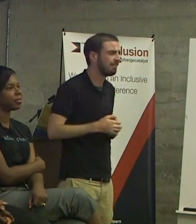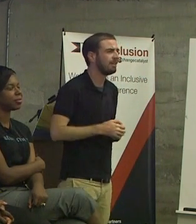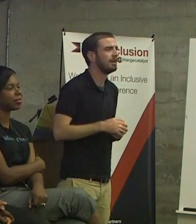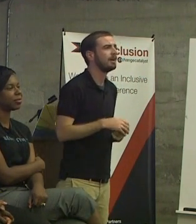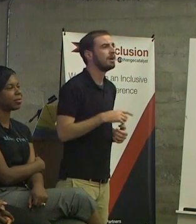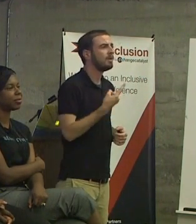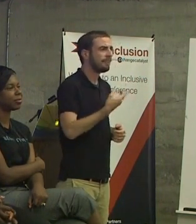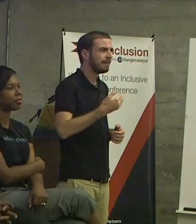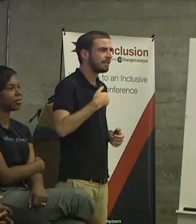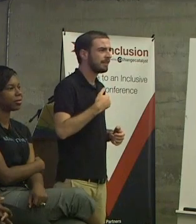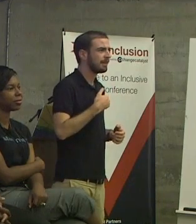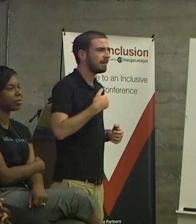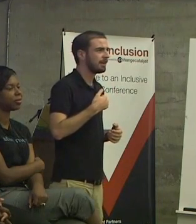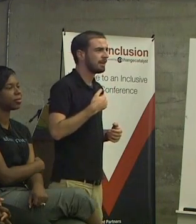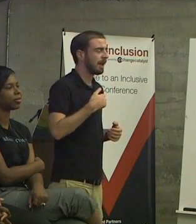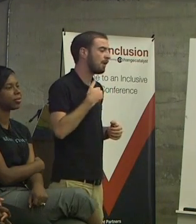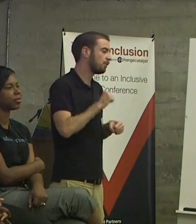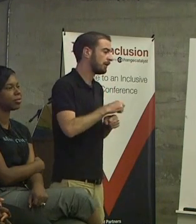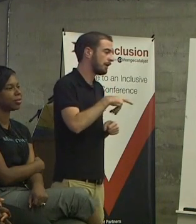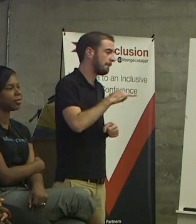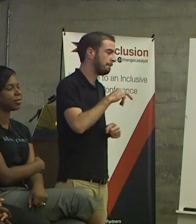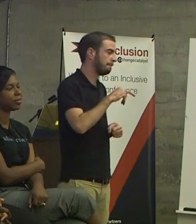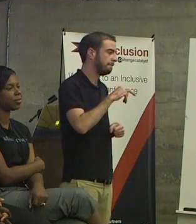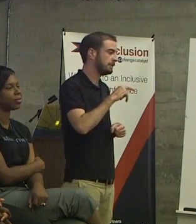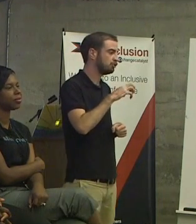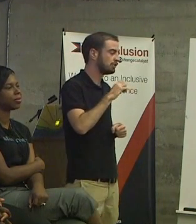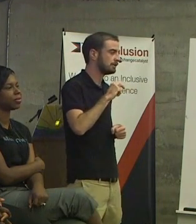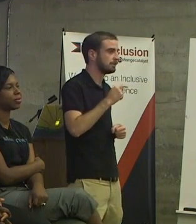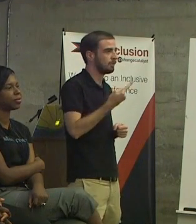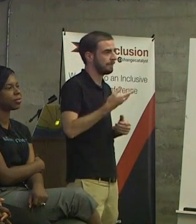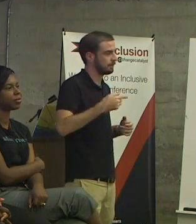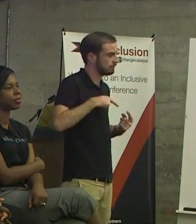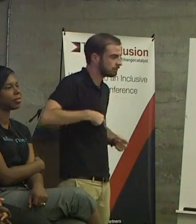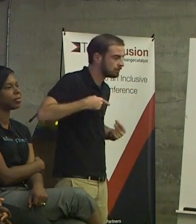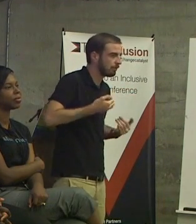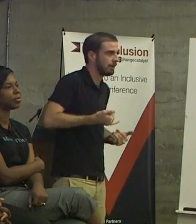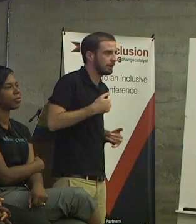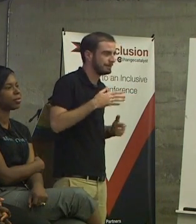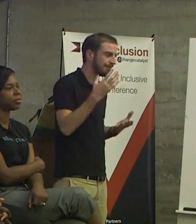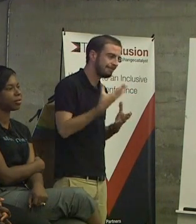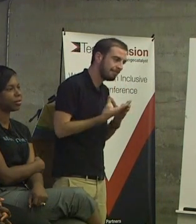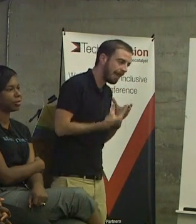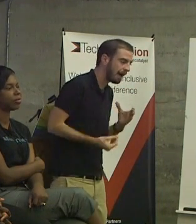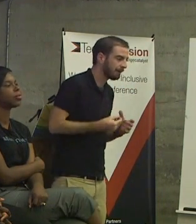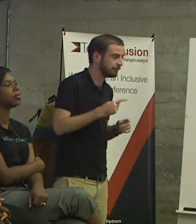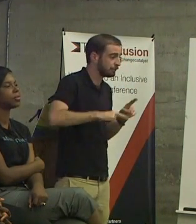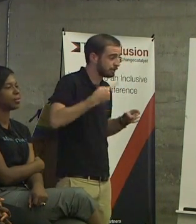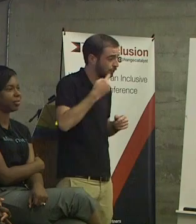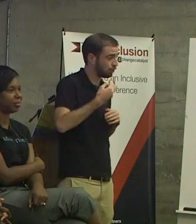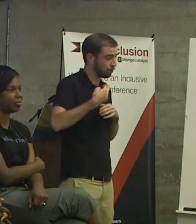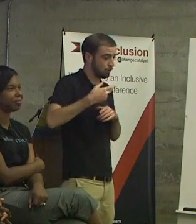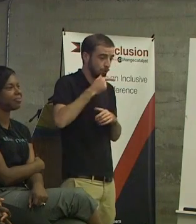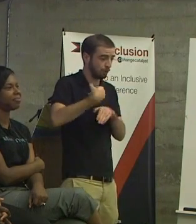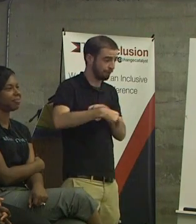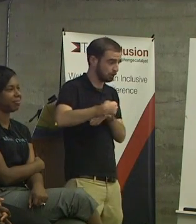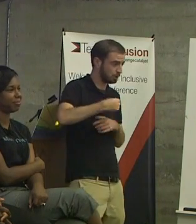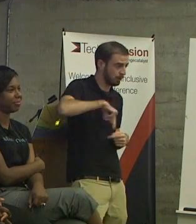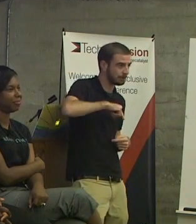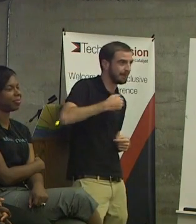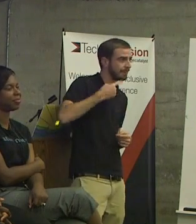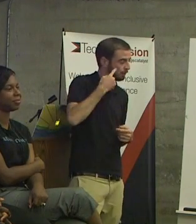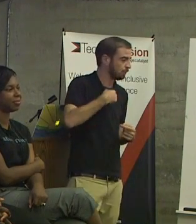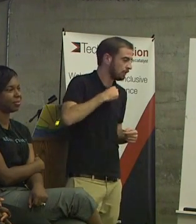panel. One thing that I work at Pinterest, one thing that we're struggling with right now is the lack of diversity around referrals. And I think we know in the